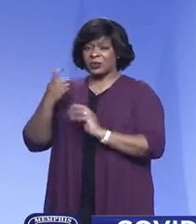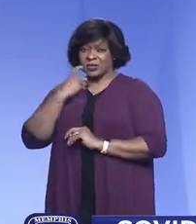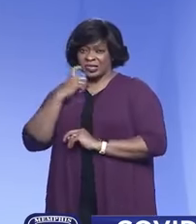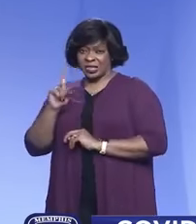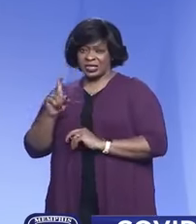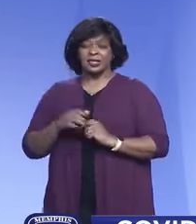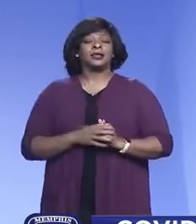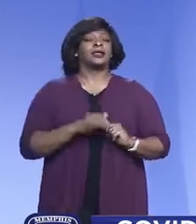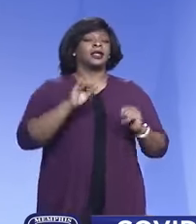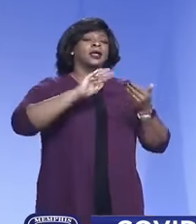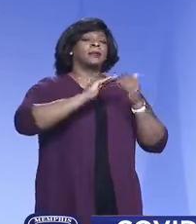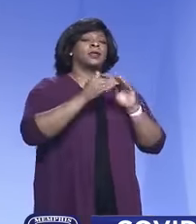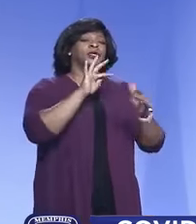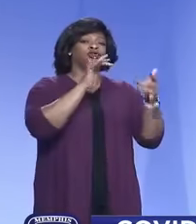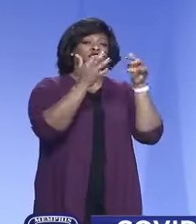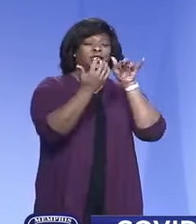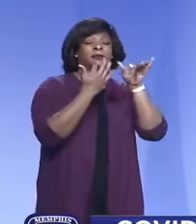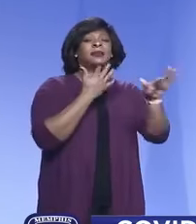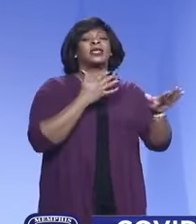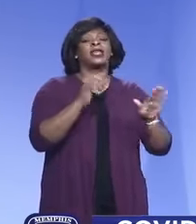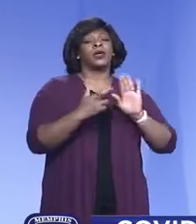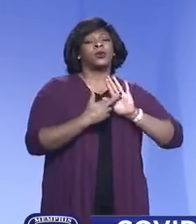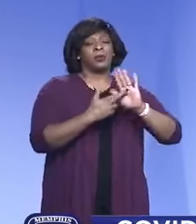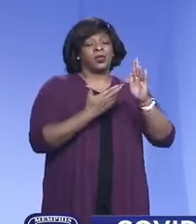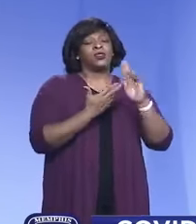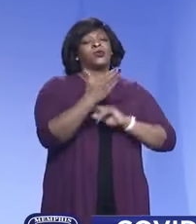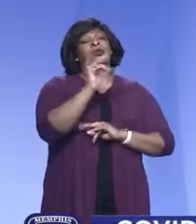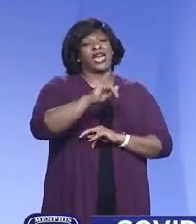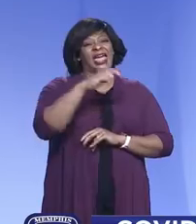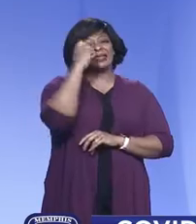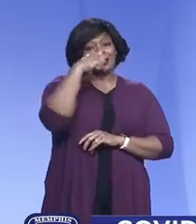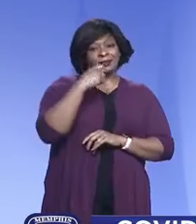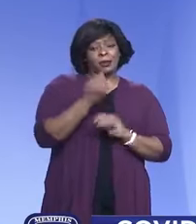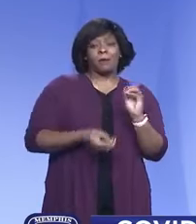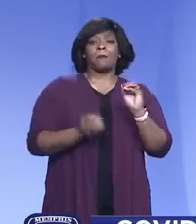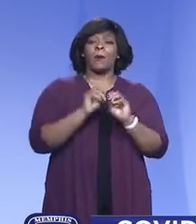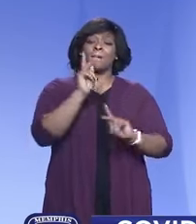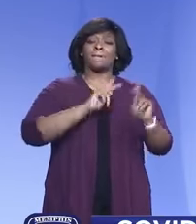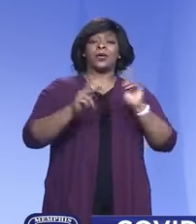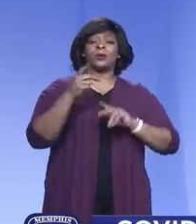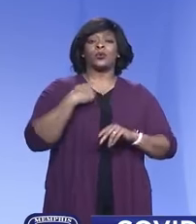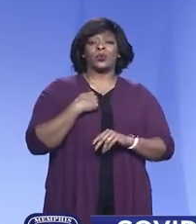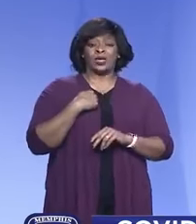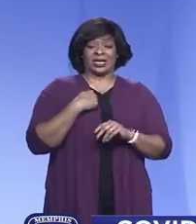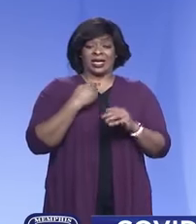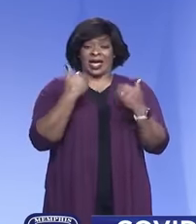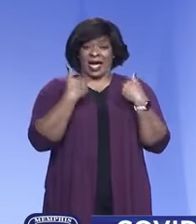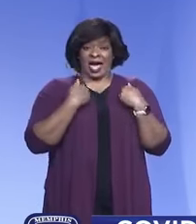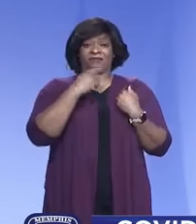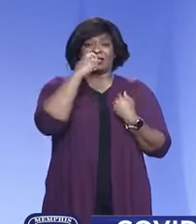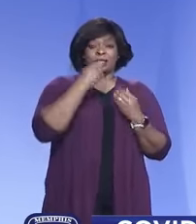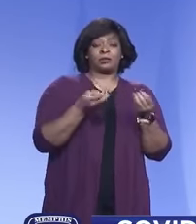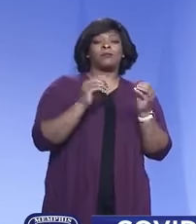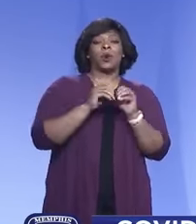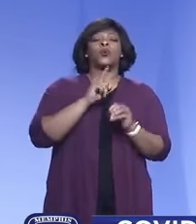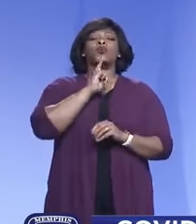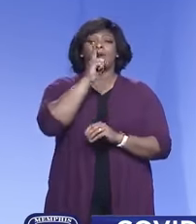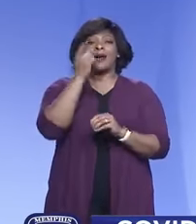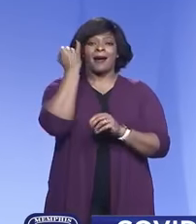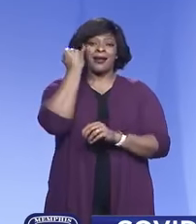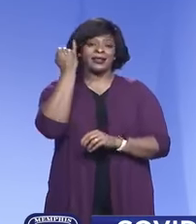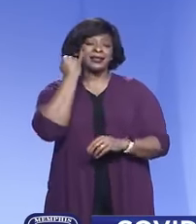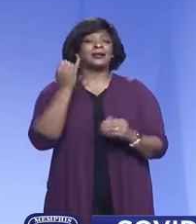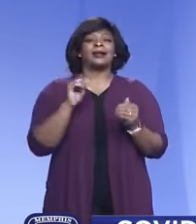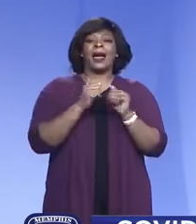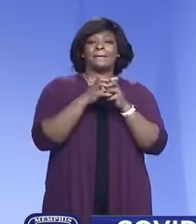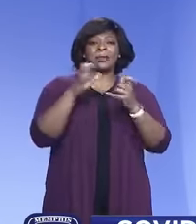the community transmission is represented through testing. So the more people that we get tested, we have a more realistic view of how